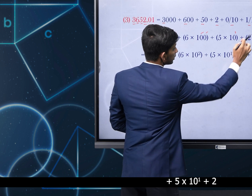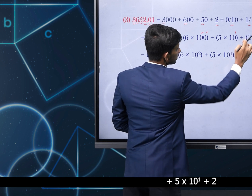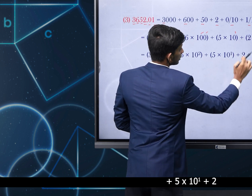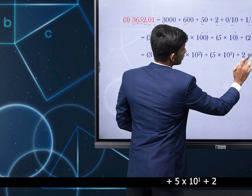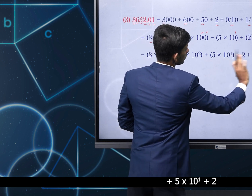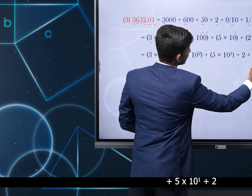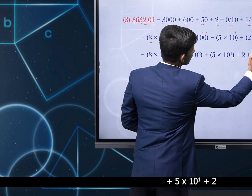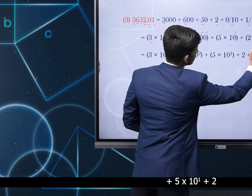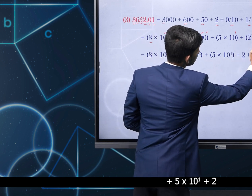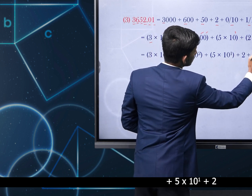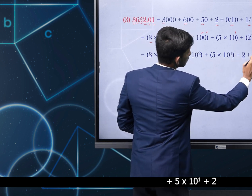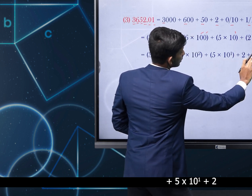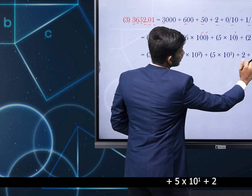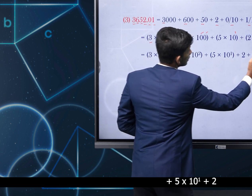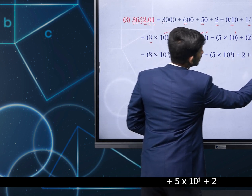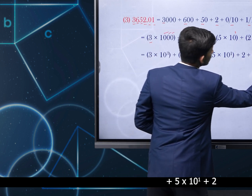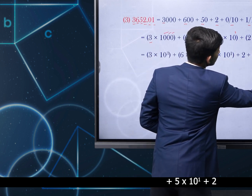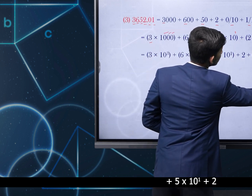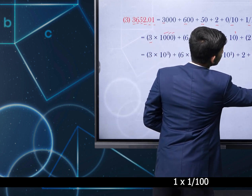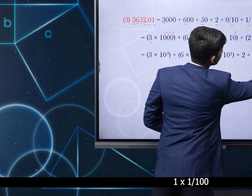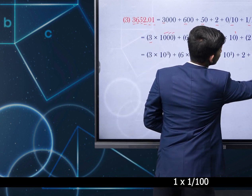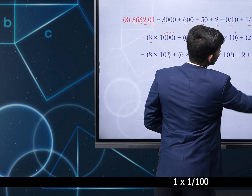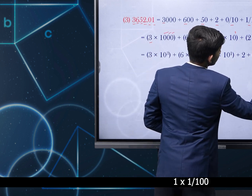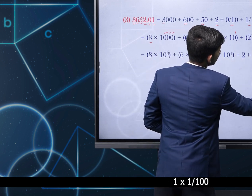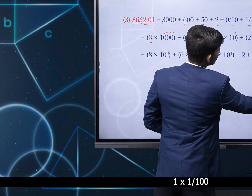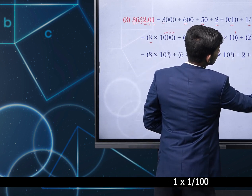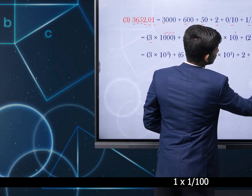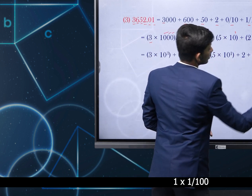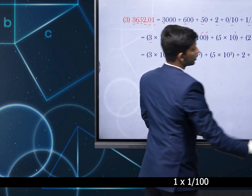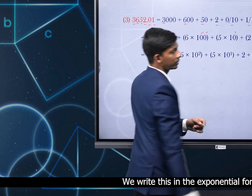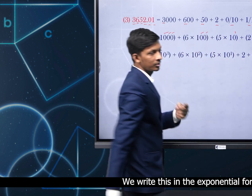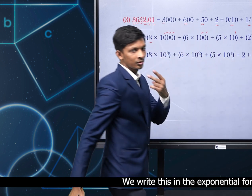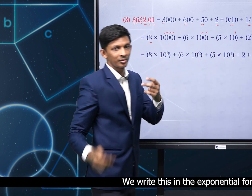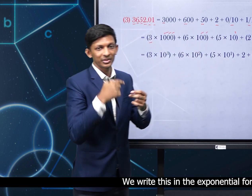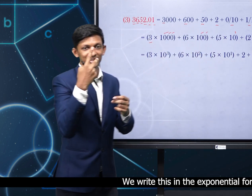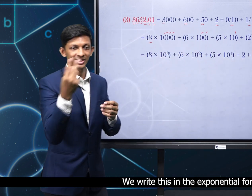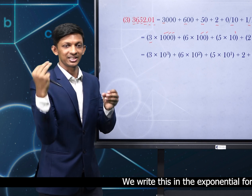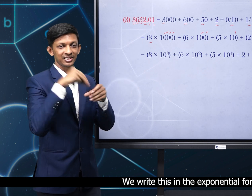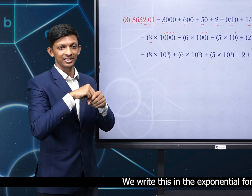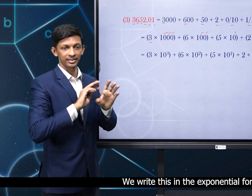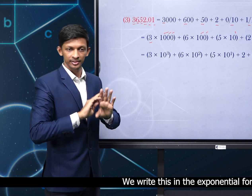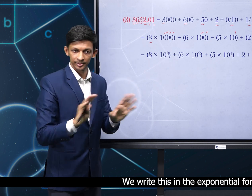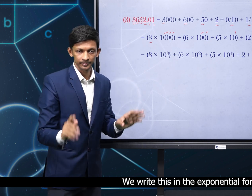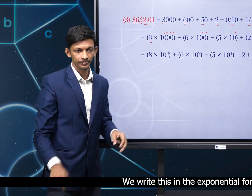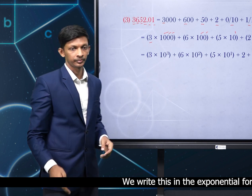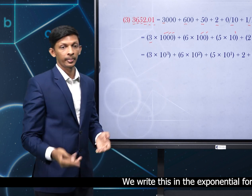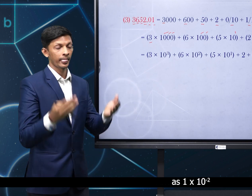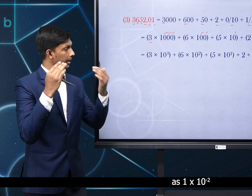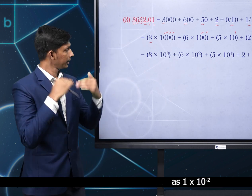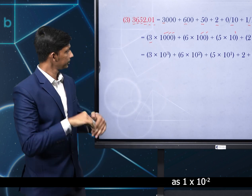1 plus 2. 1 into 1 by 100, we write this in the exponential form as 1 into 10 to